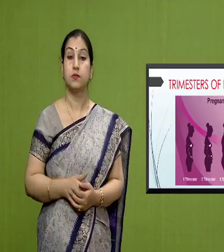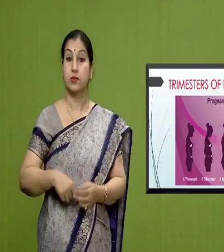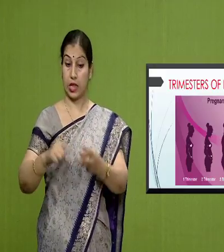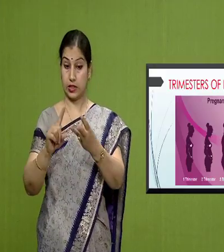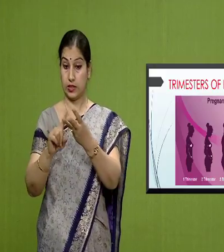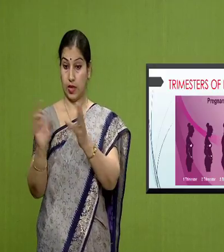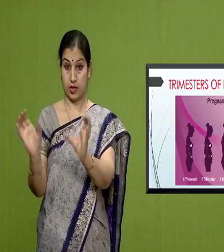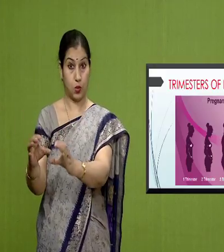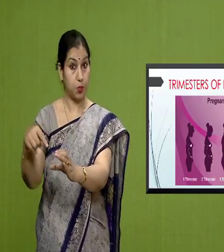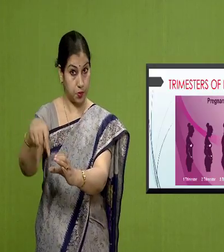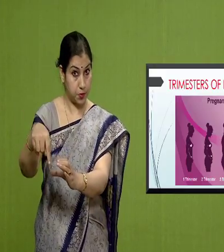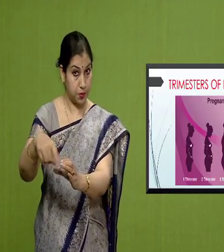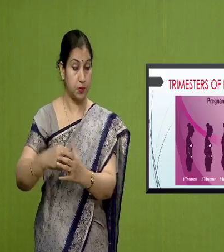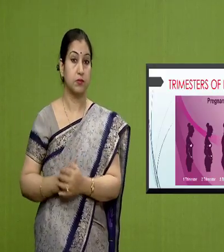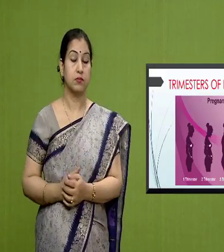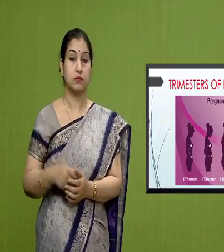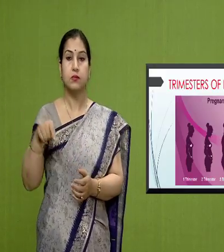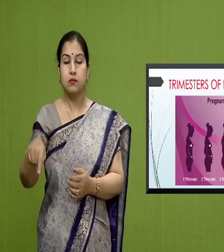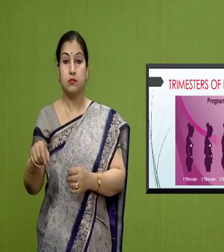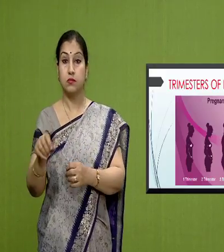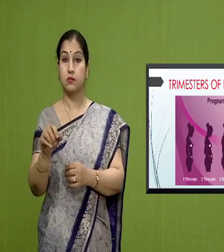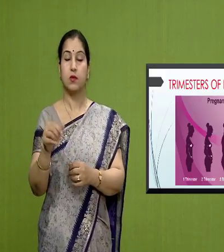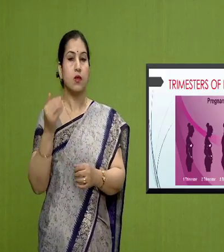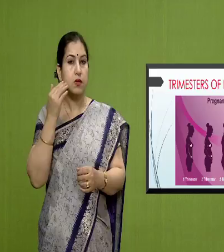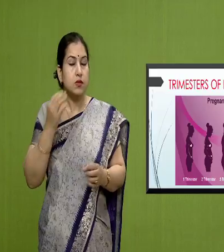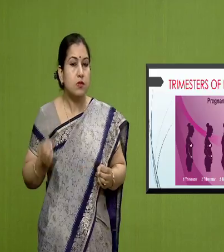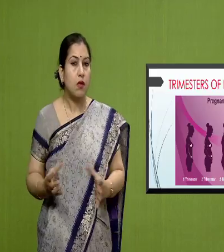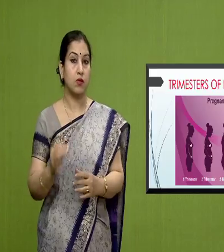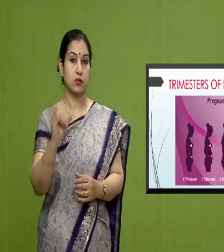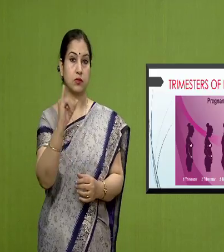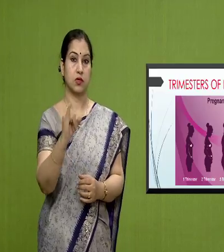The third trimester, 6 to 9 months.